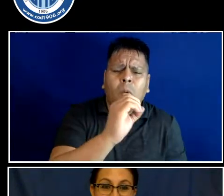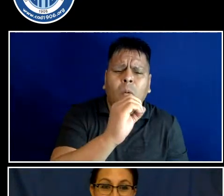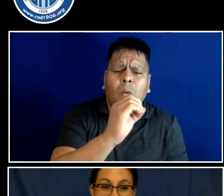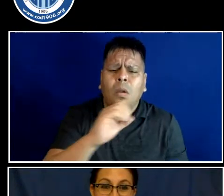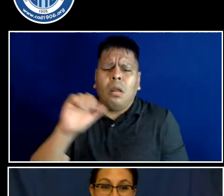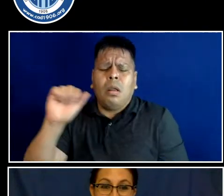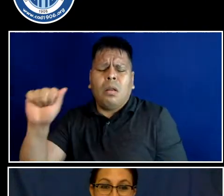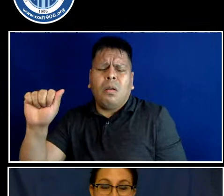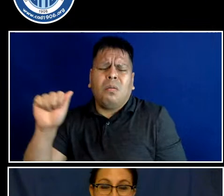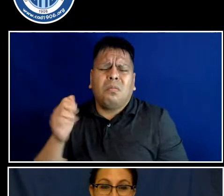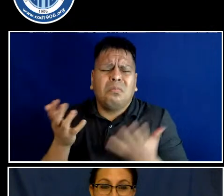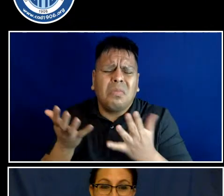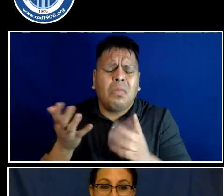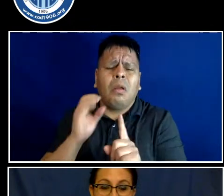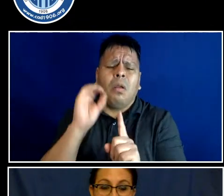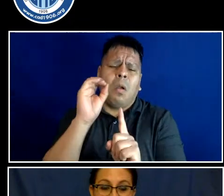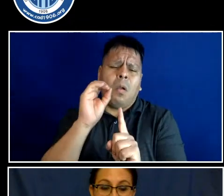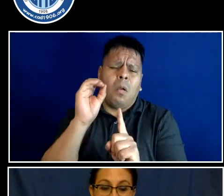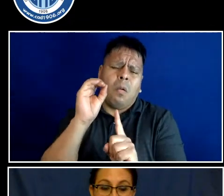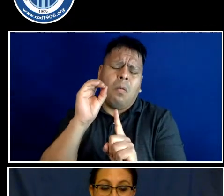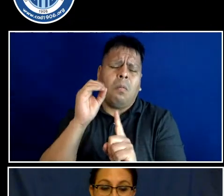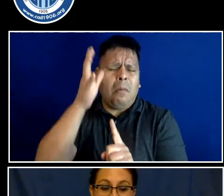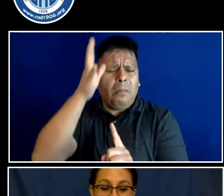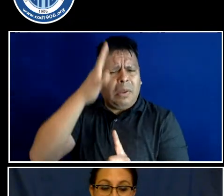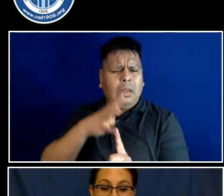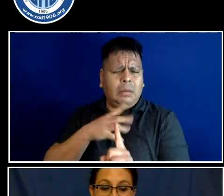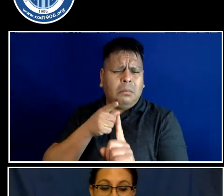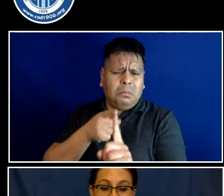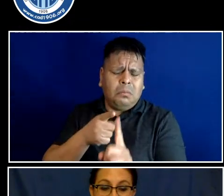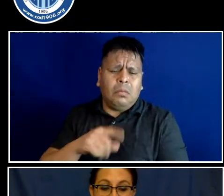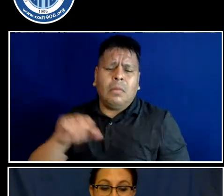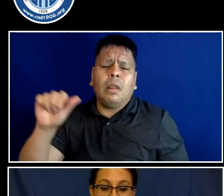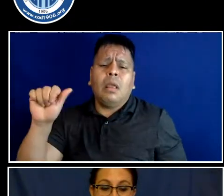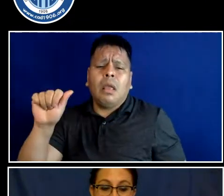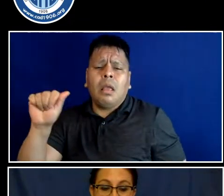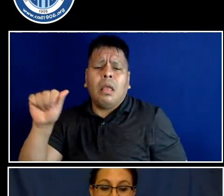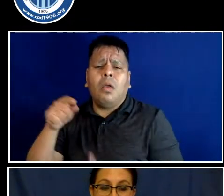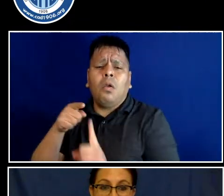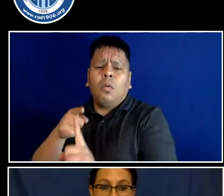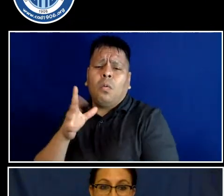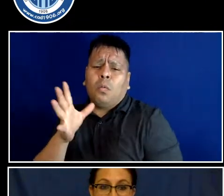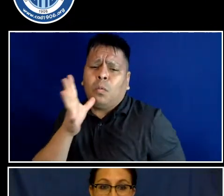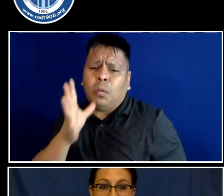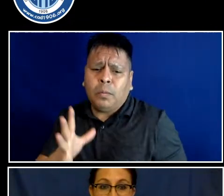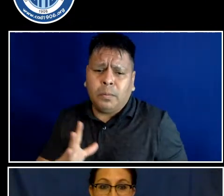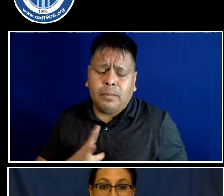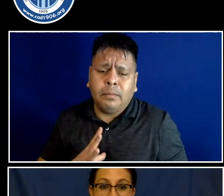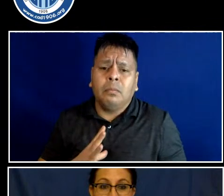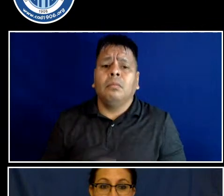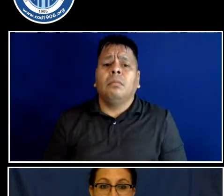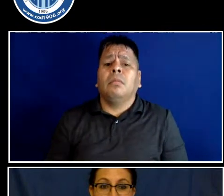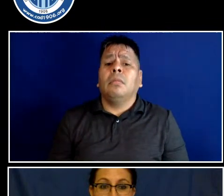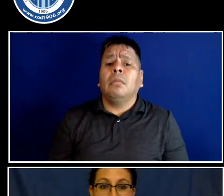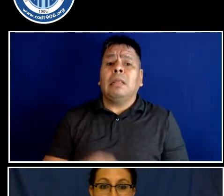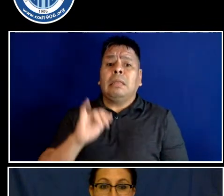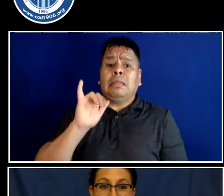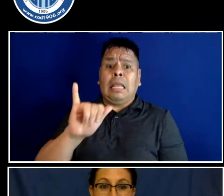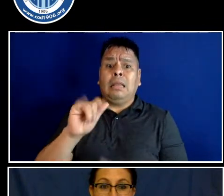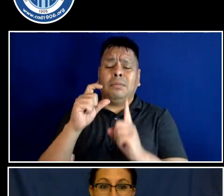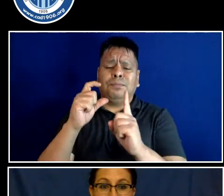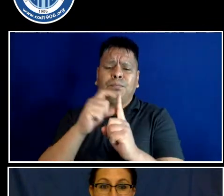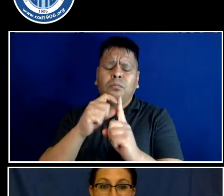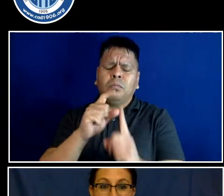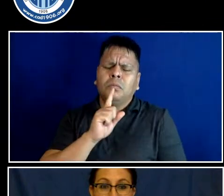as you can see, we have both. One of the words ends in an O and the other in an A. Now, this indicates that they are